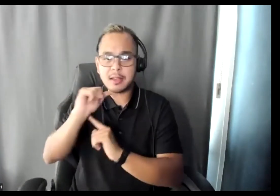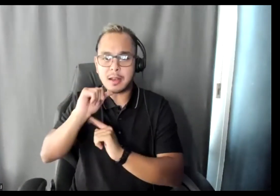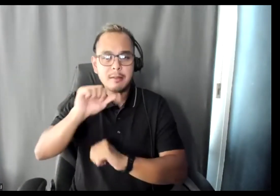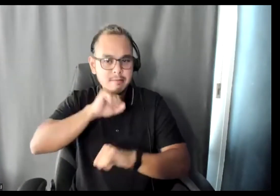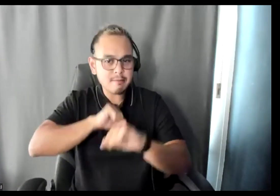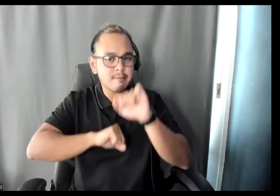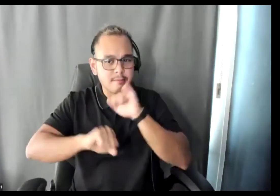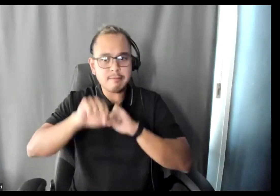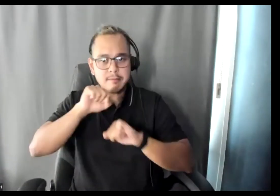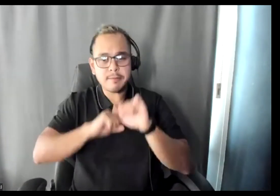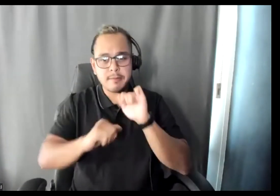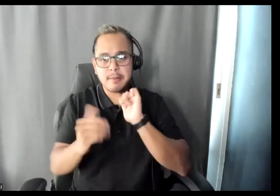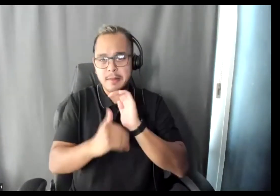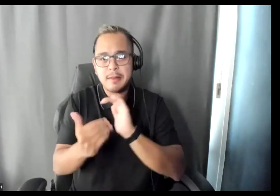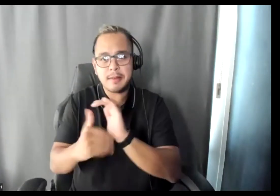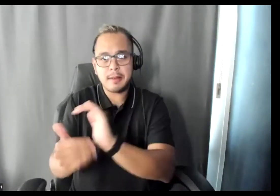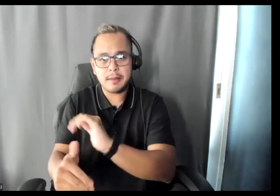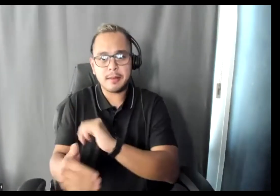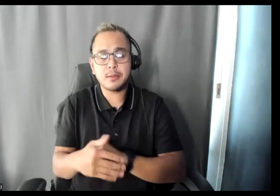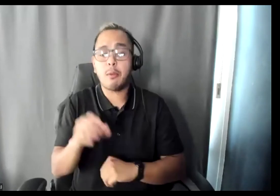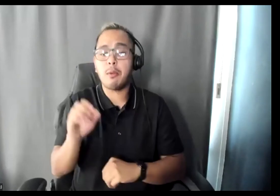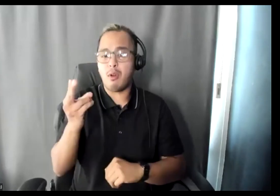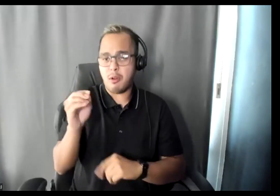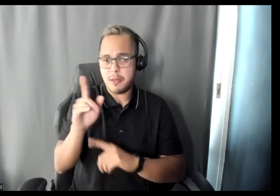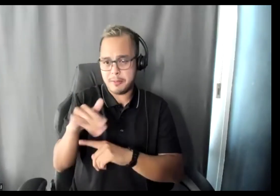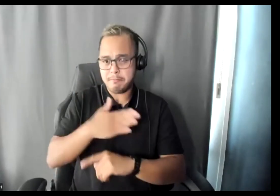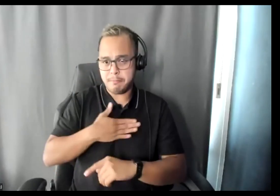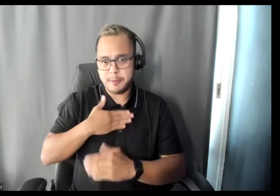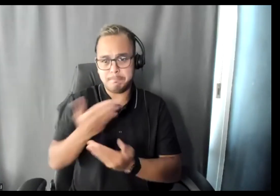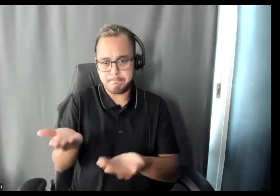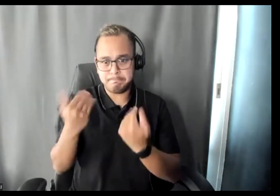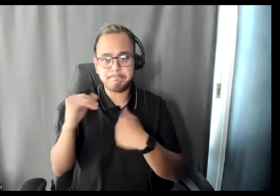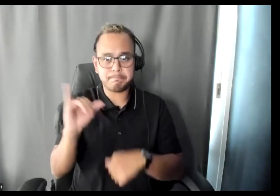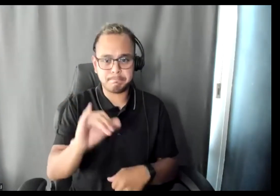tape. But Holly, I'm sure, will also chime in on that as well.